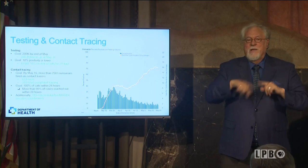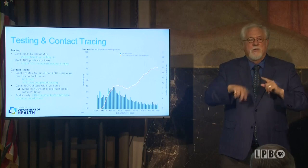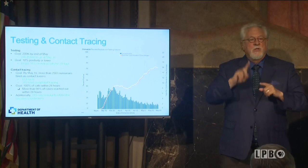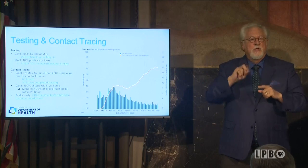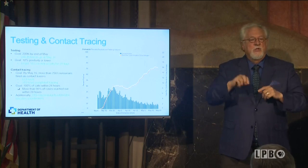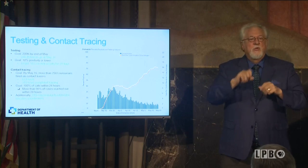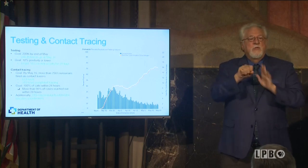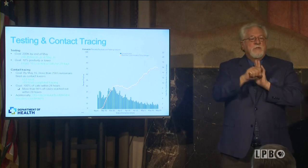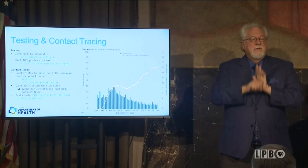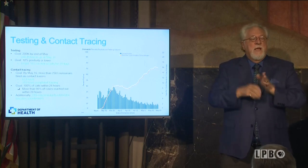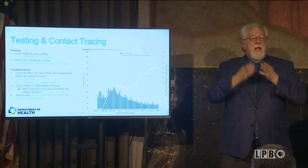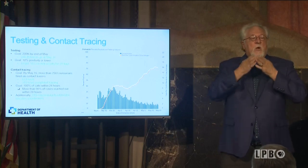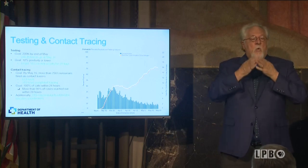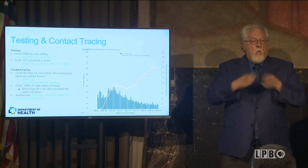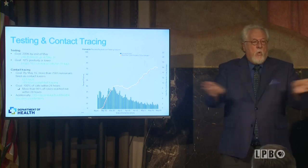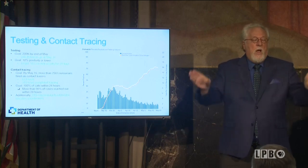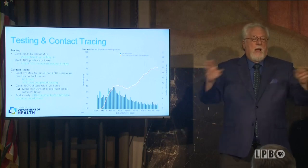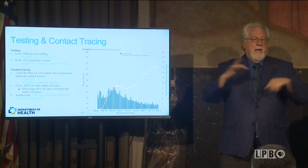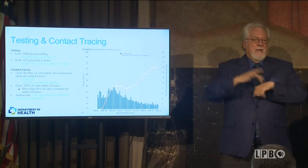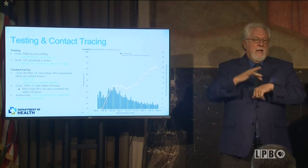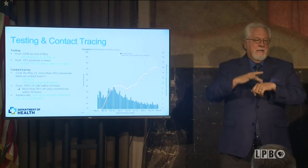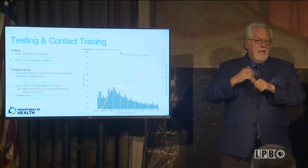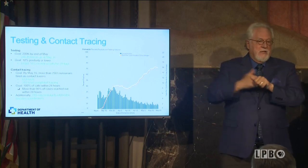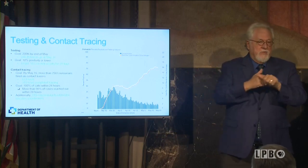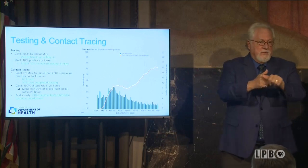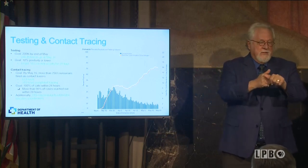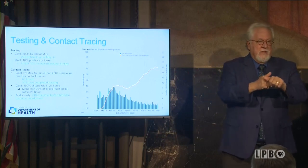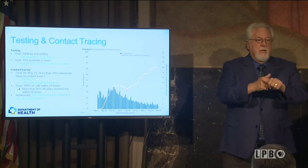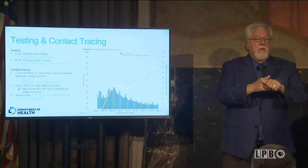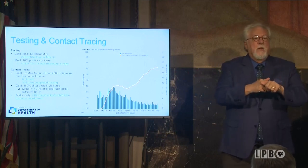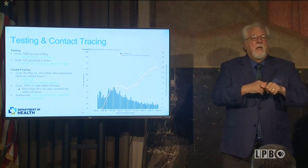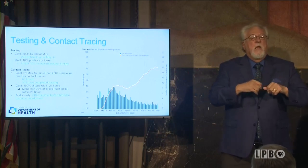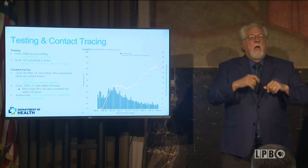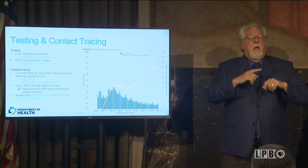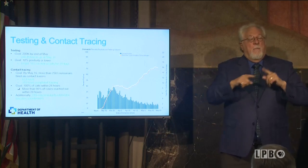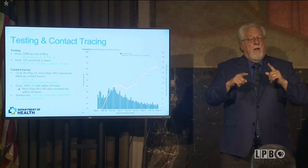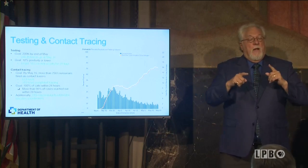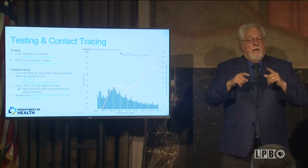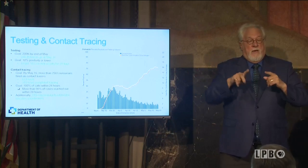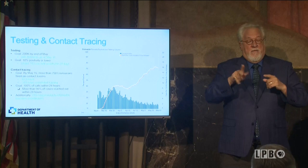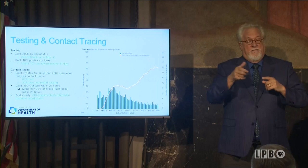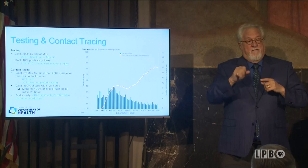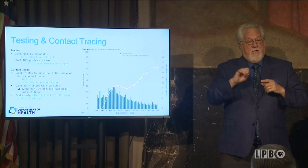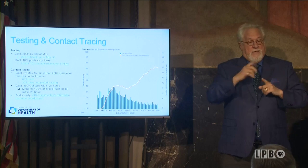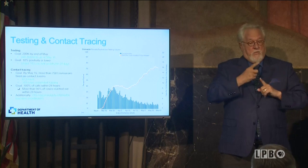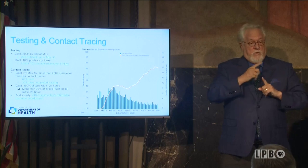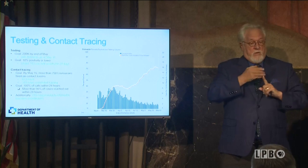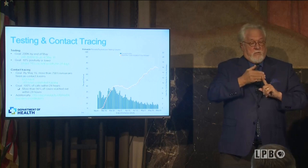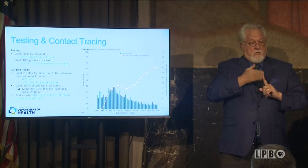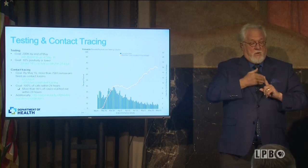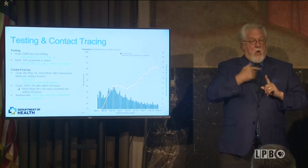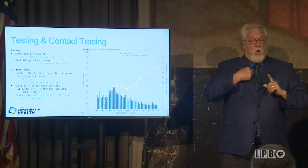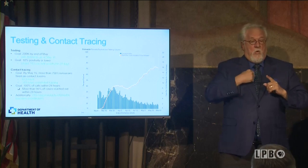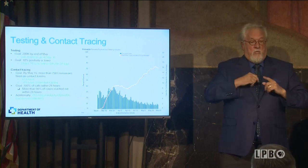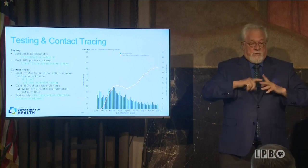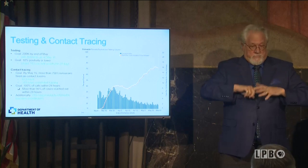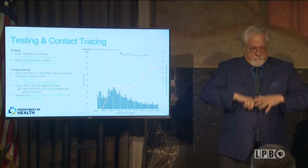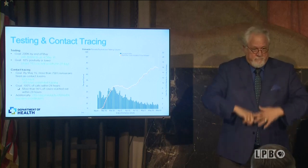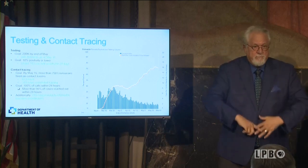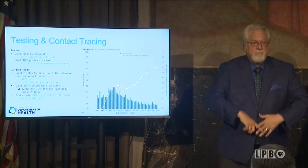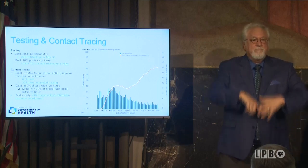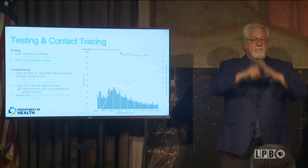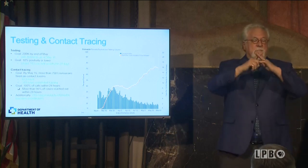do statewide contact tracing in the way that we wanted. Moving into phase 1 and right before, we really surged our capacity as a